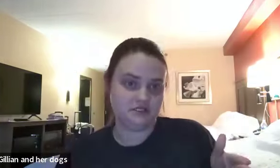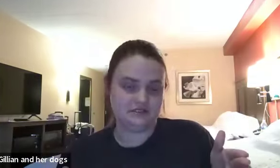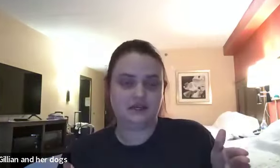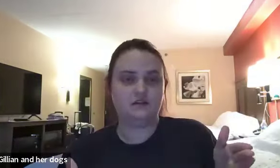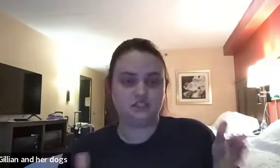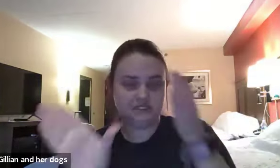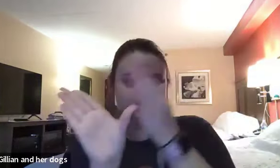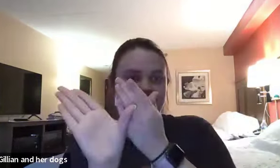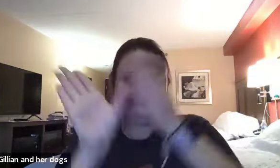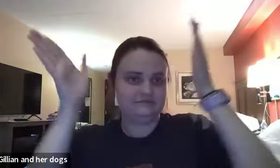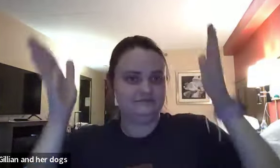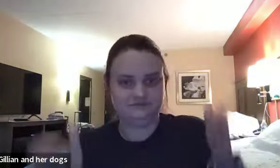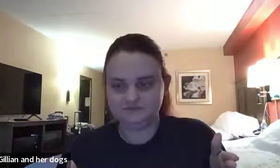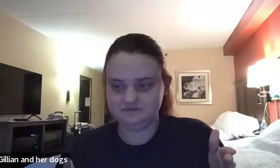person, psychologist. Then